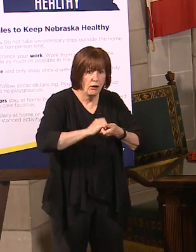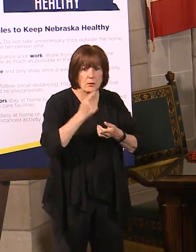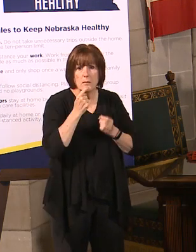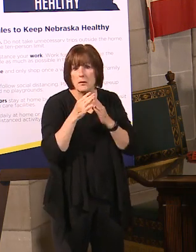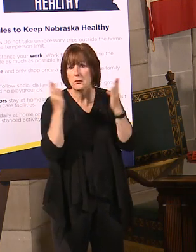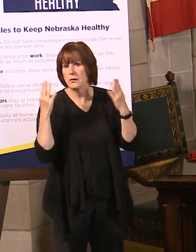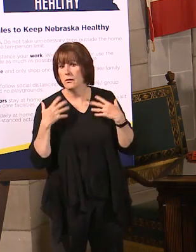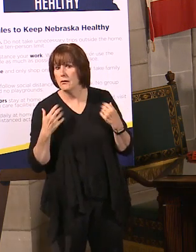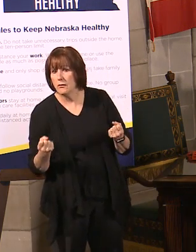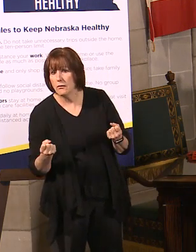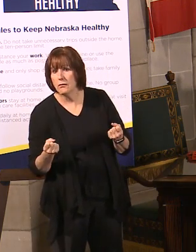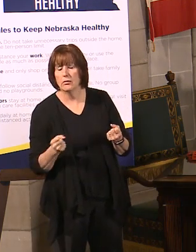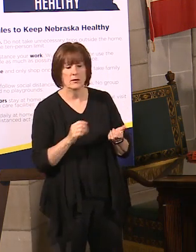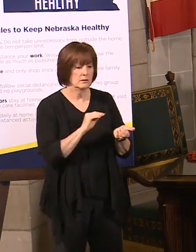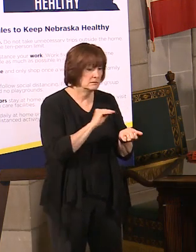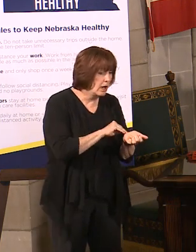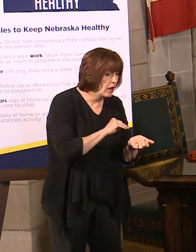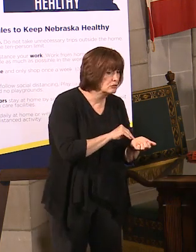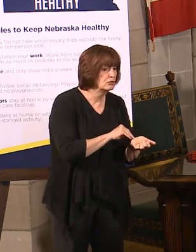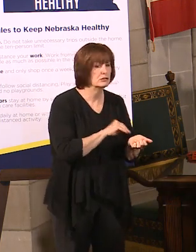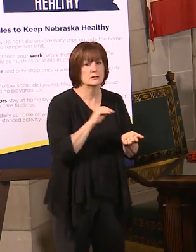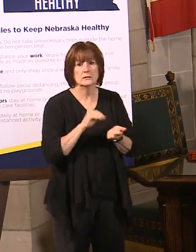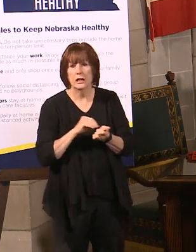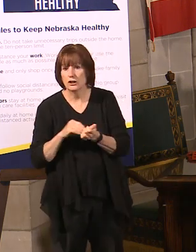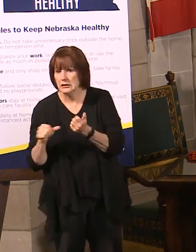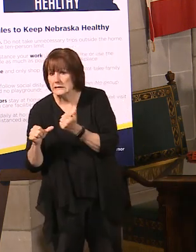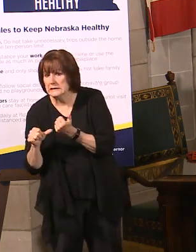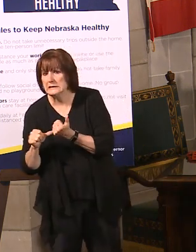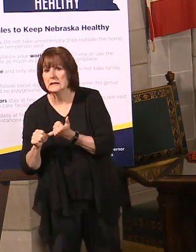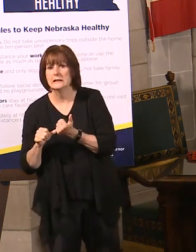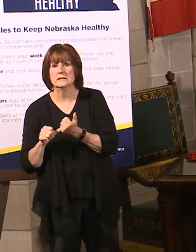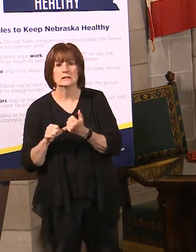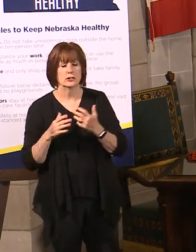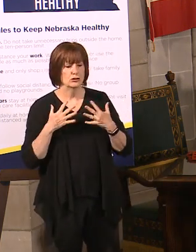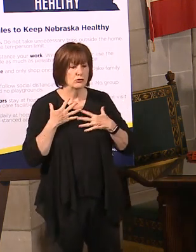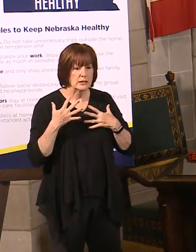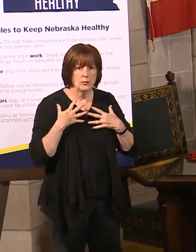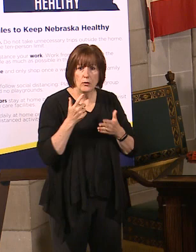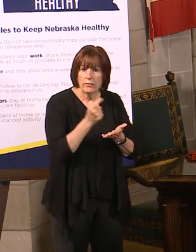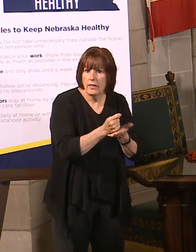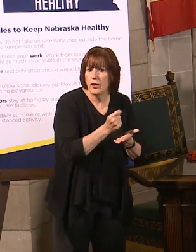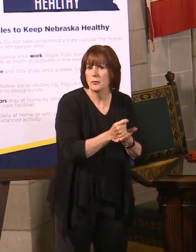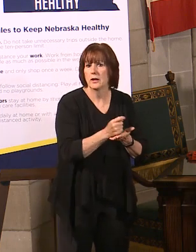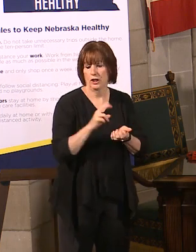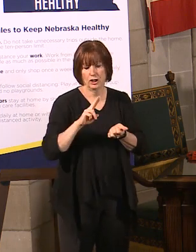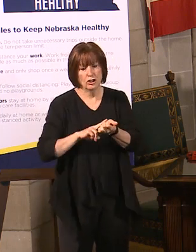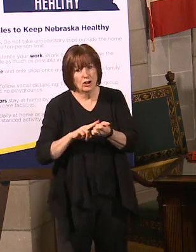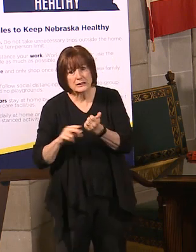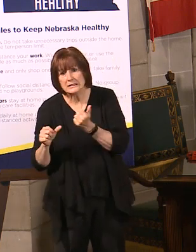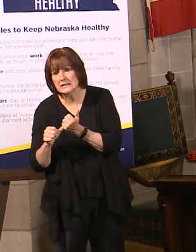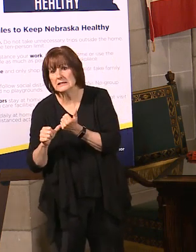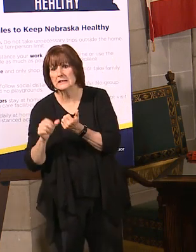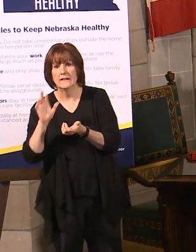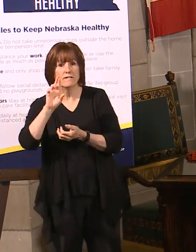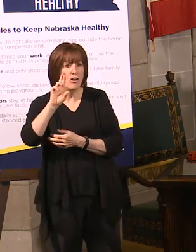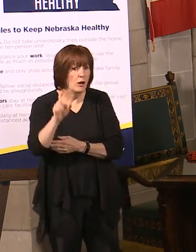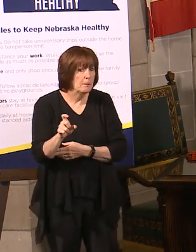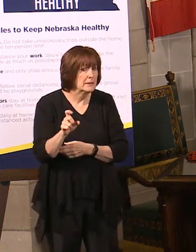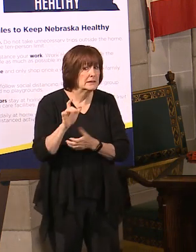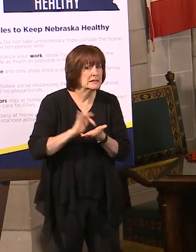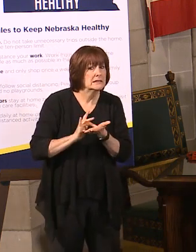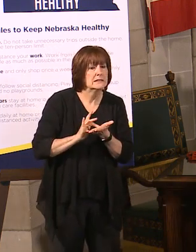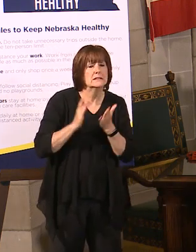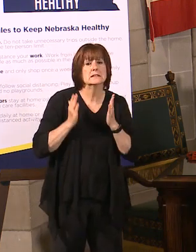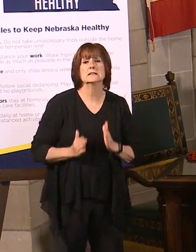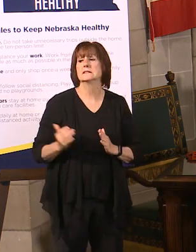health, physicians, physician's assistants, respiratory therapists, nursing assistants, pharmacists, and so